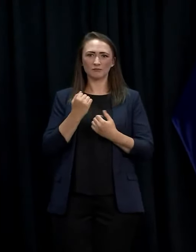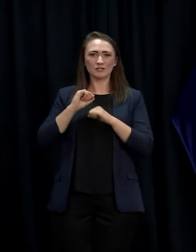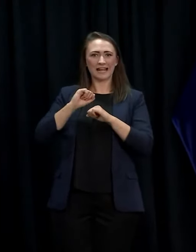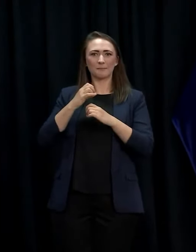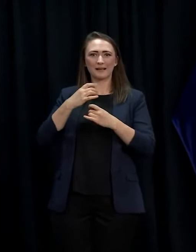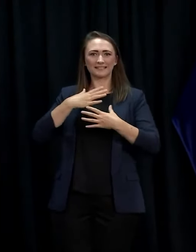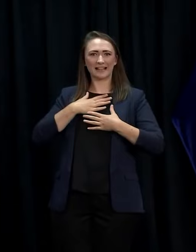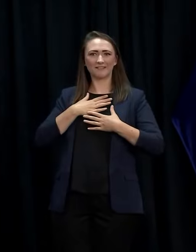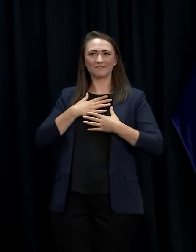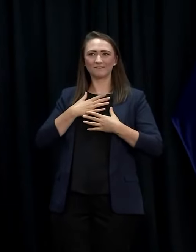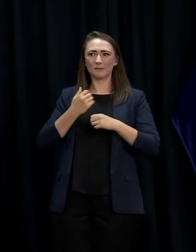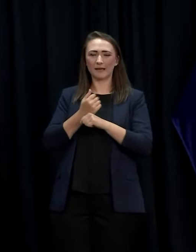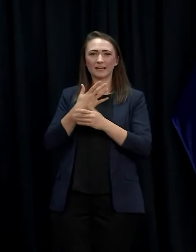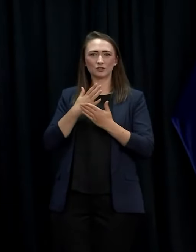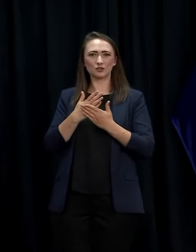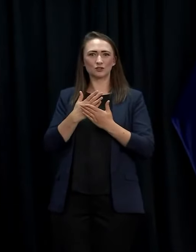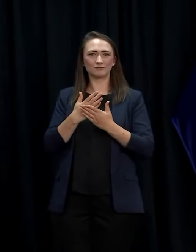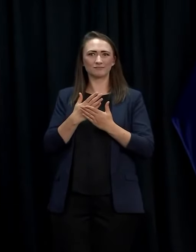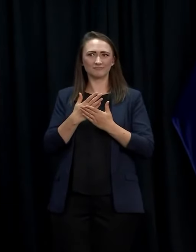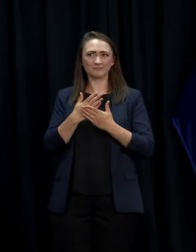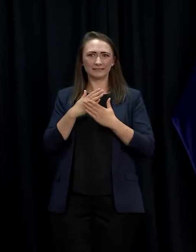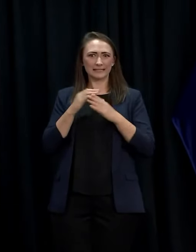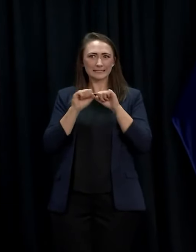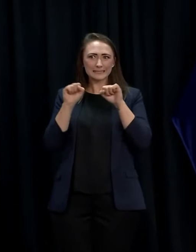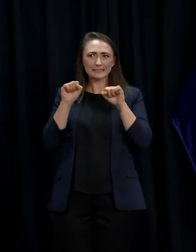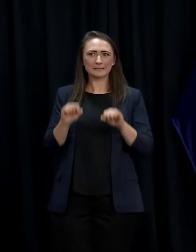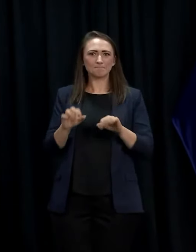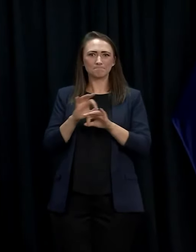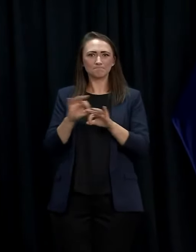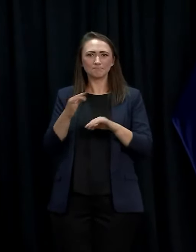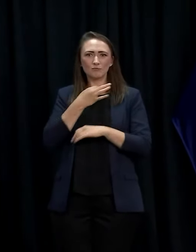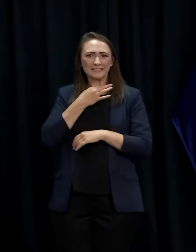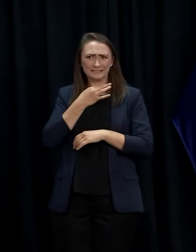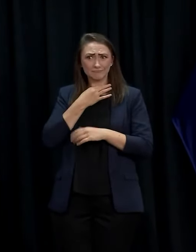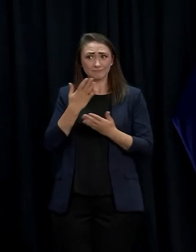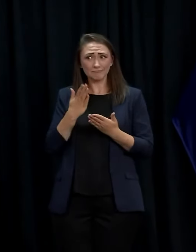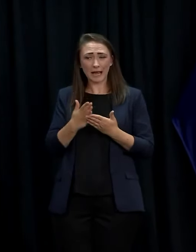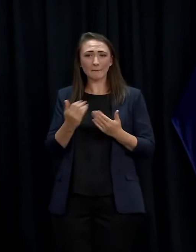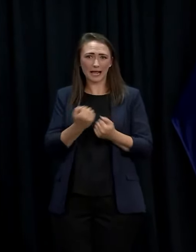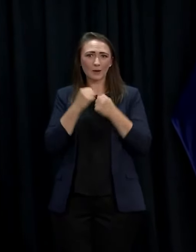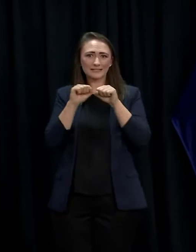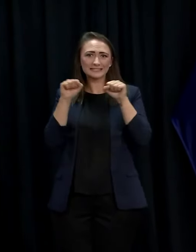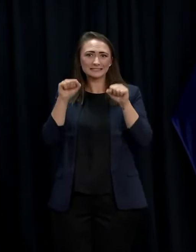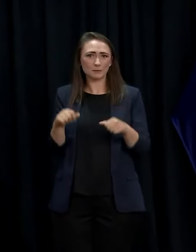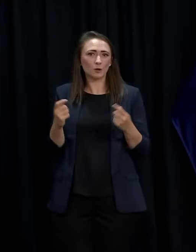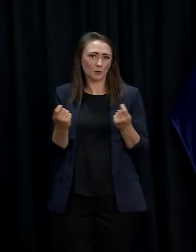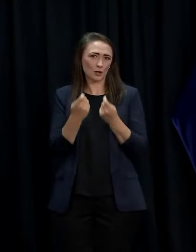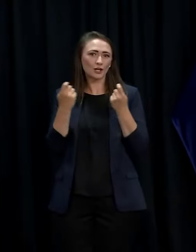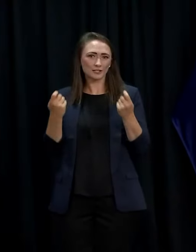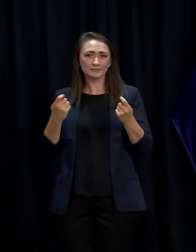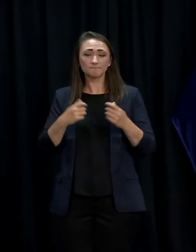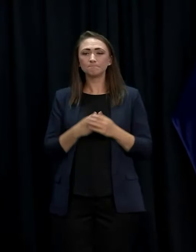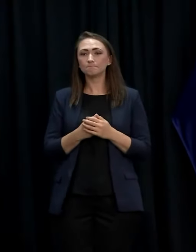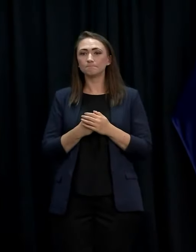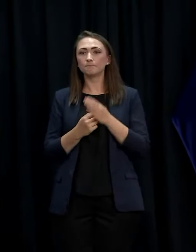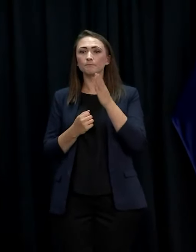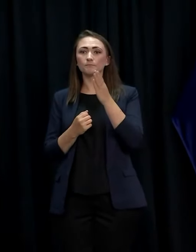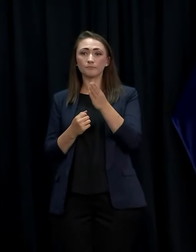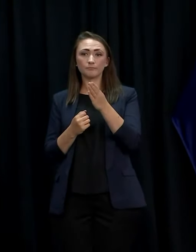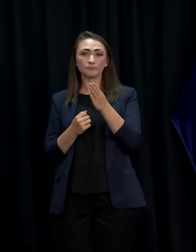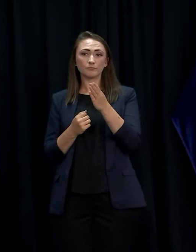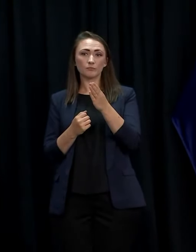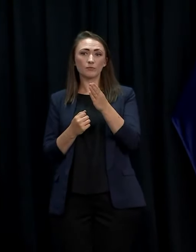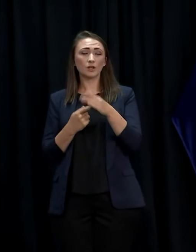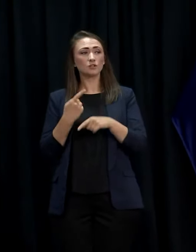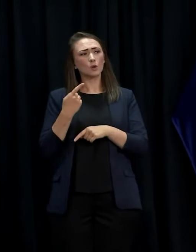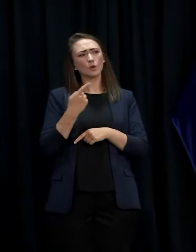only the necessary risks, and I think we've set up a system that enables that. Because you have worked with infectious diseases, have you noticed, I guess, the feedback that you've